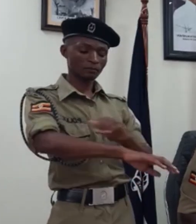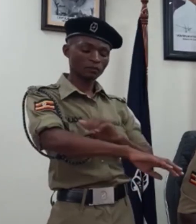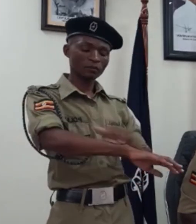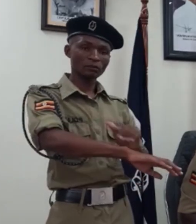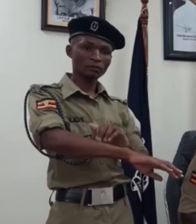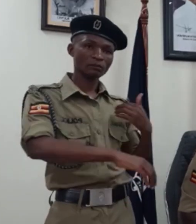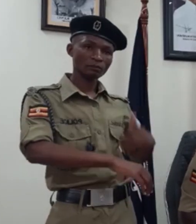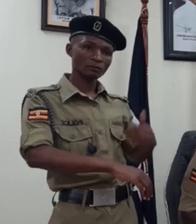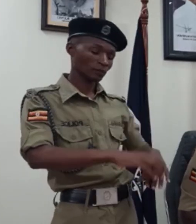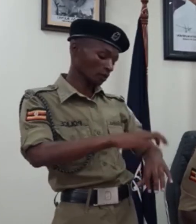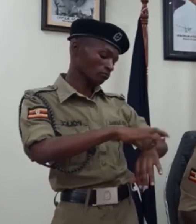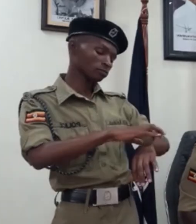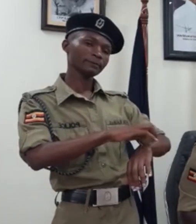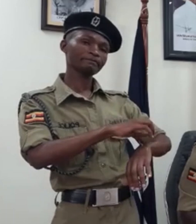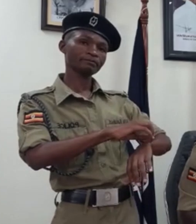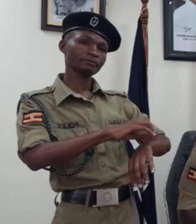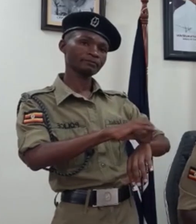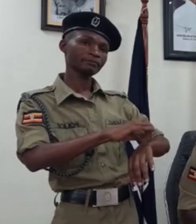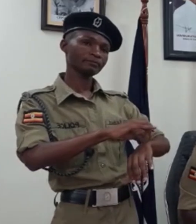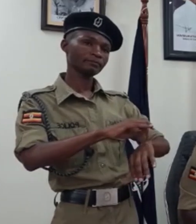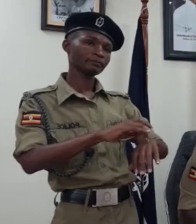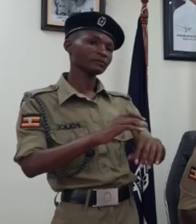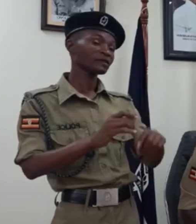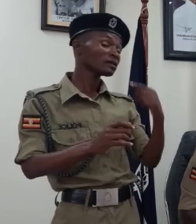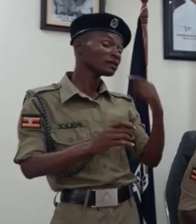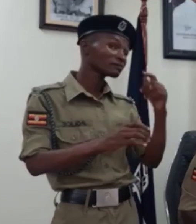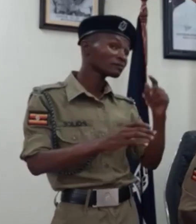abakugu basobodde